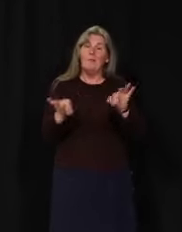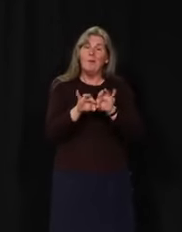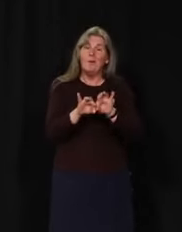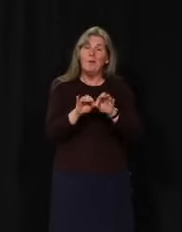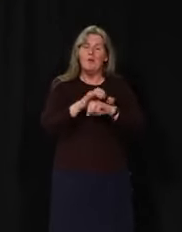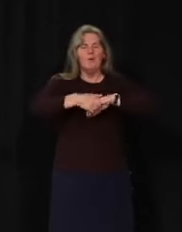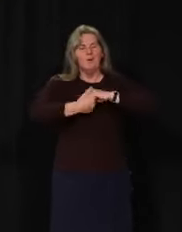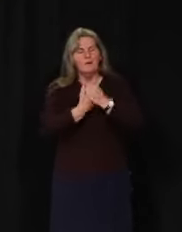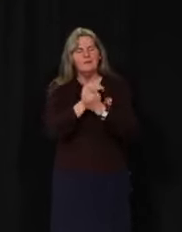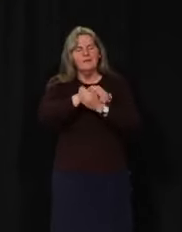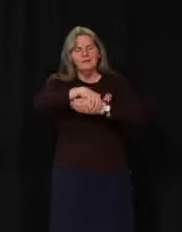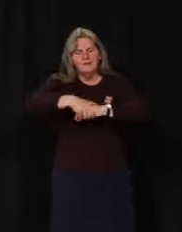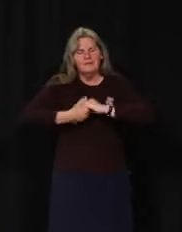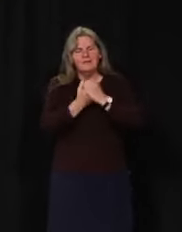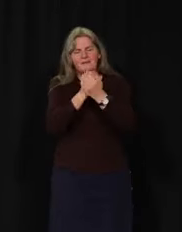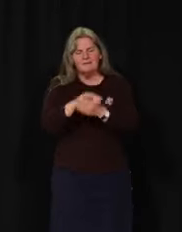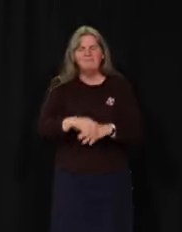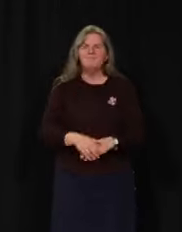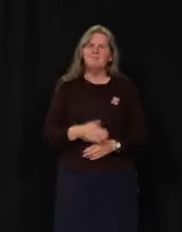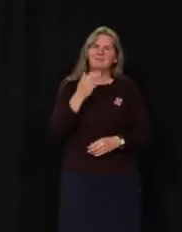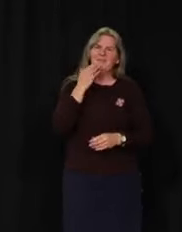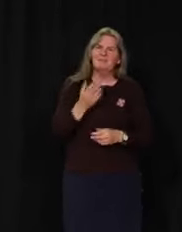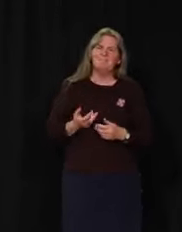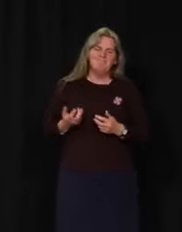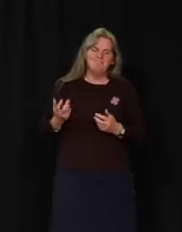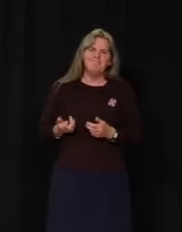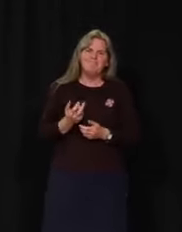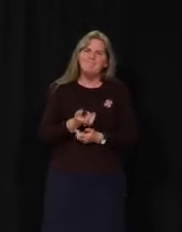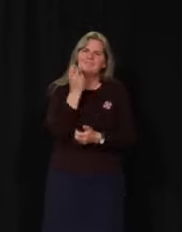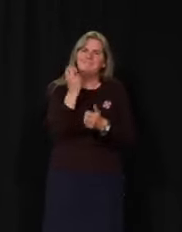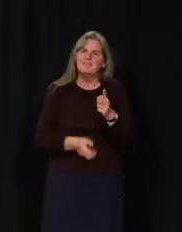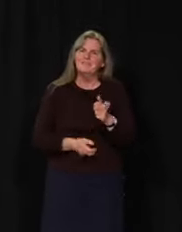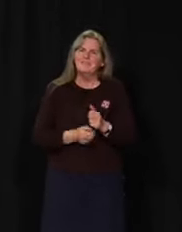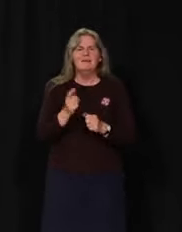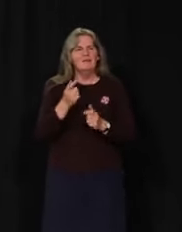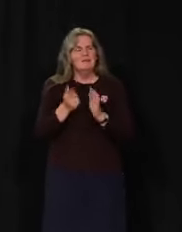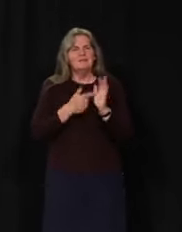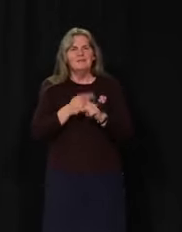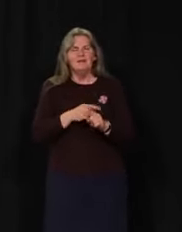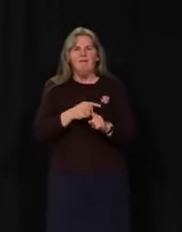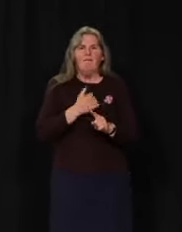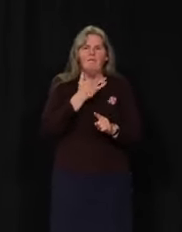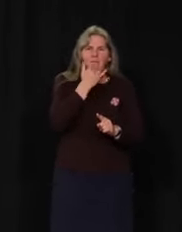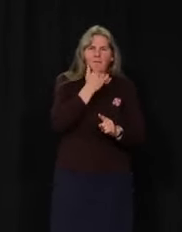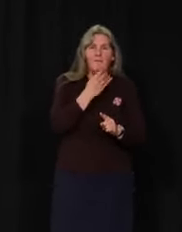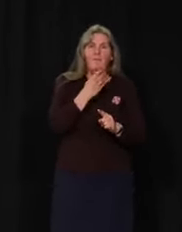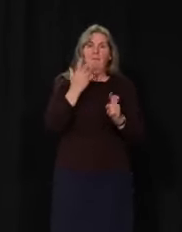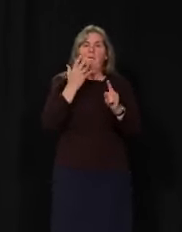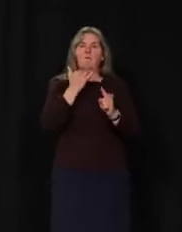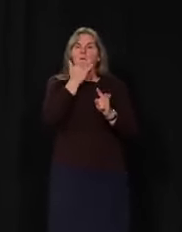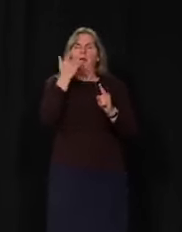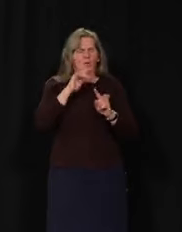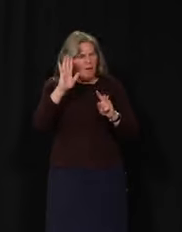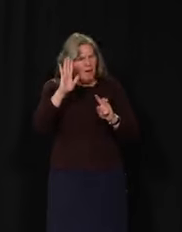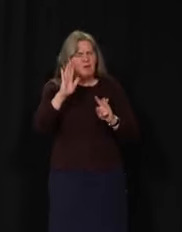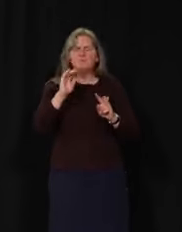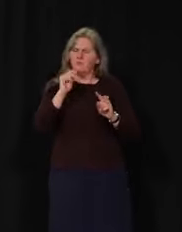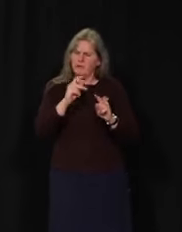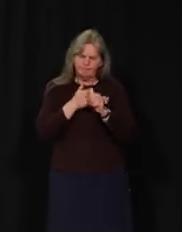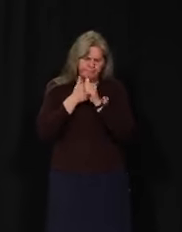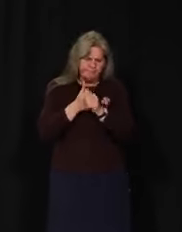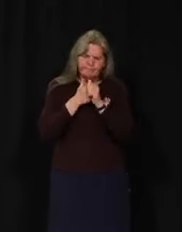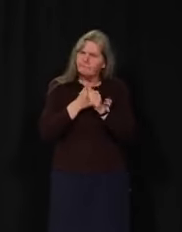I know it can be difficult, and we all from time to time can get a bit careless here and there, but we must not let our guard down. These 6 steps